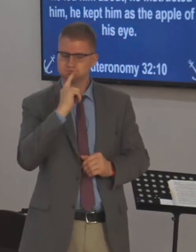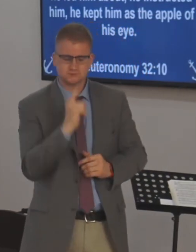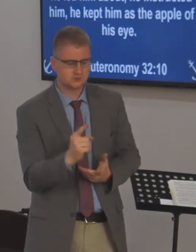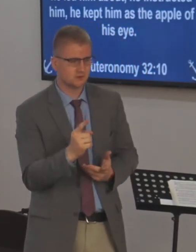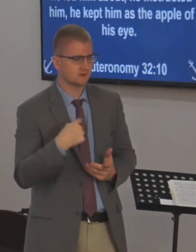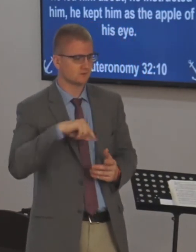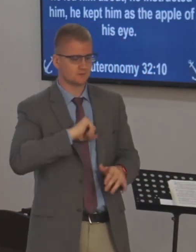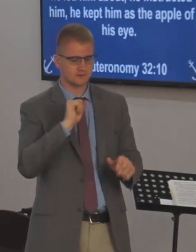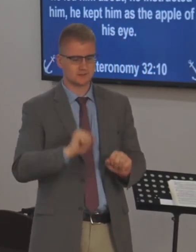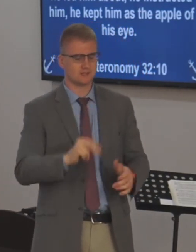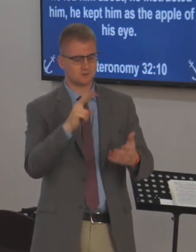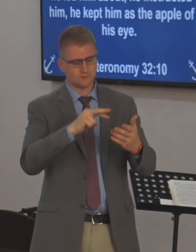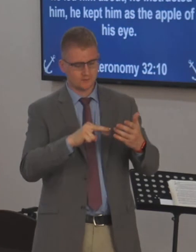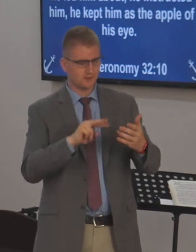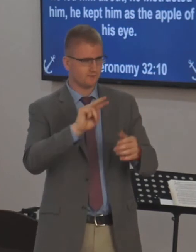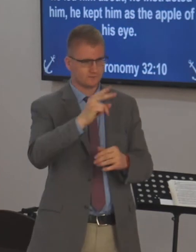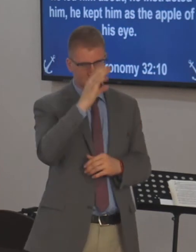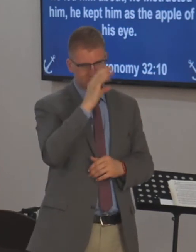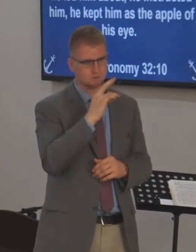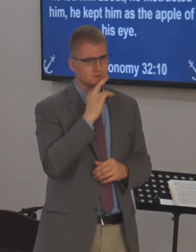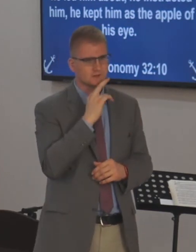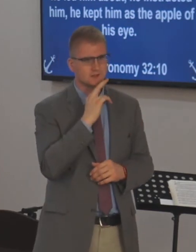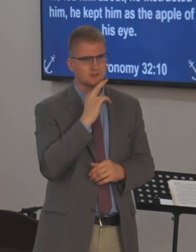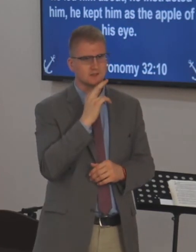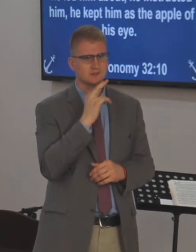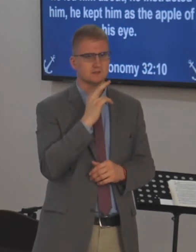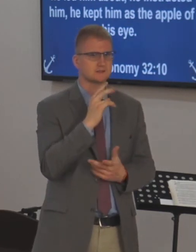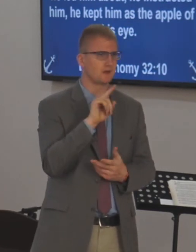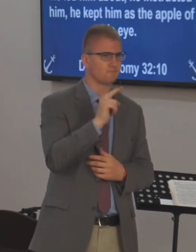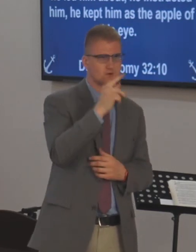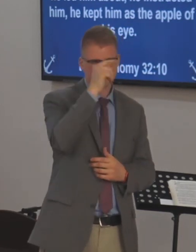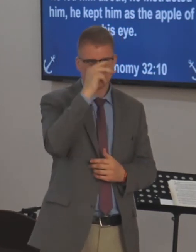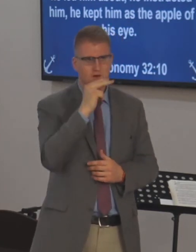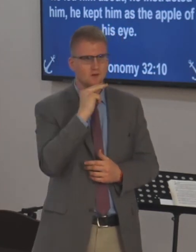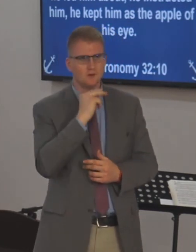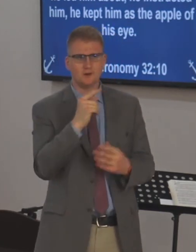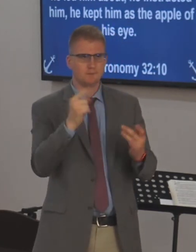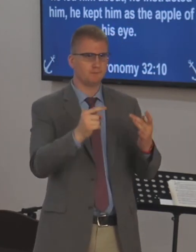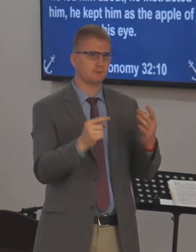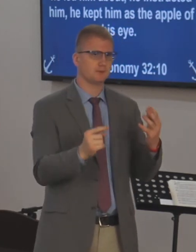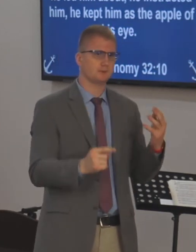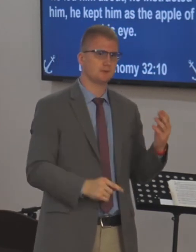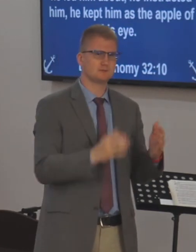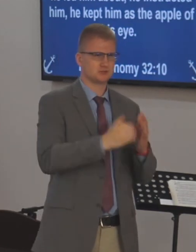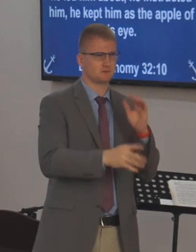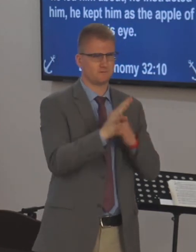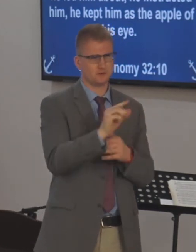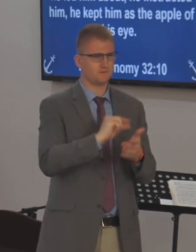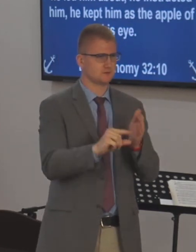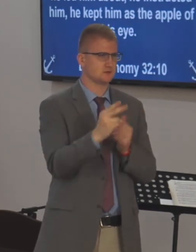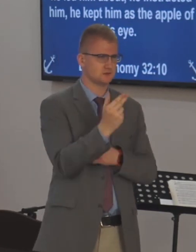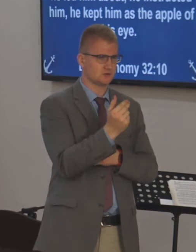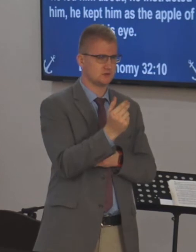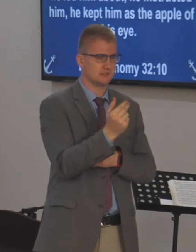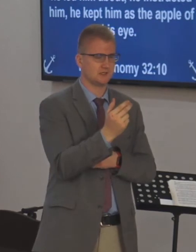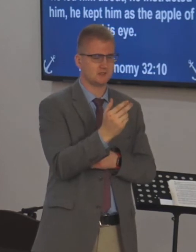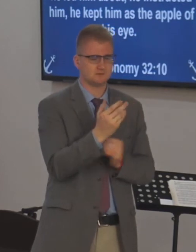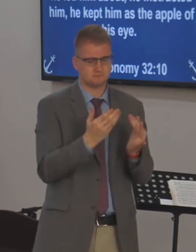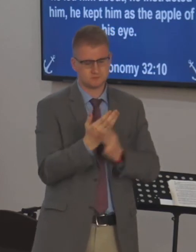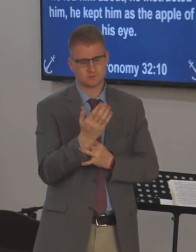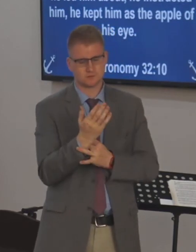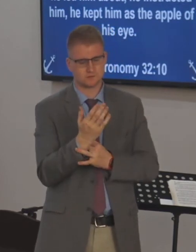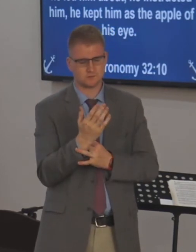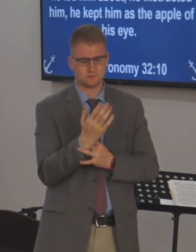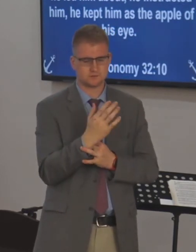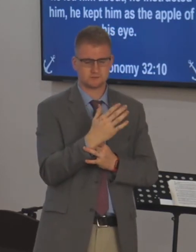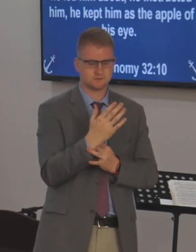chapter 15, starts with verse 51, and 1 Thessalonians chapter 4, verses 13, 14, on down through there. It's called the